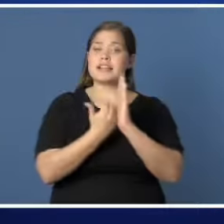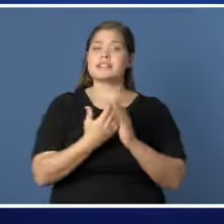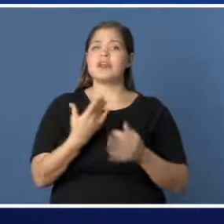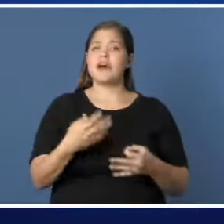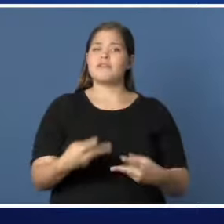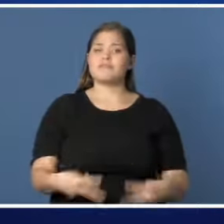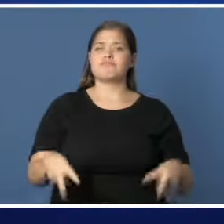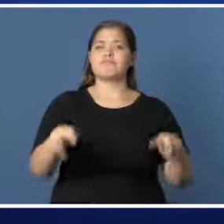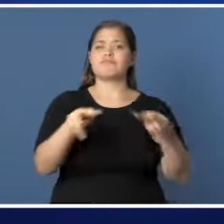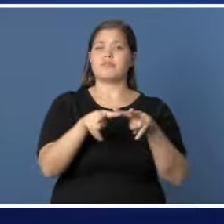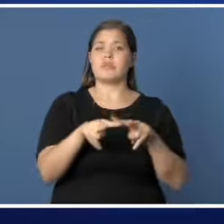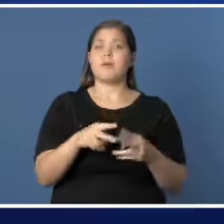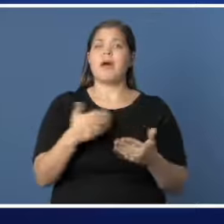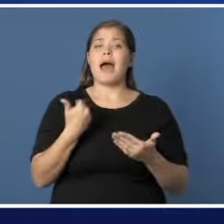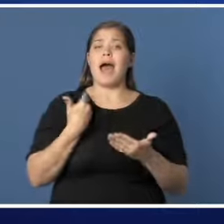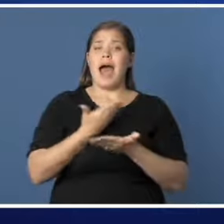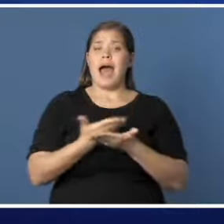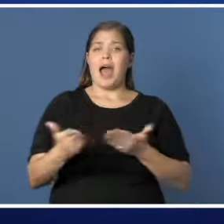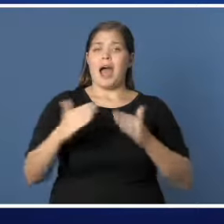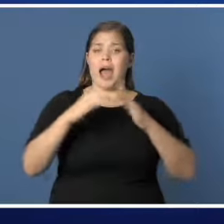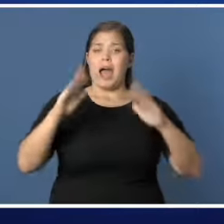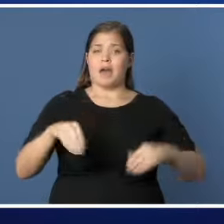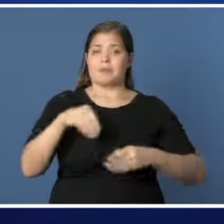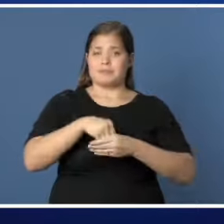Inventory of valuable household goods.